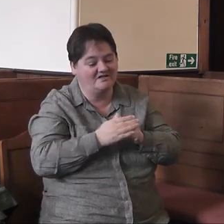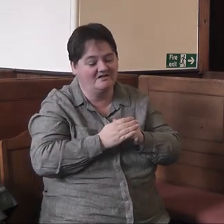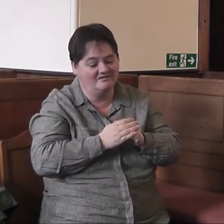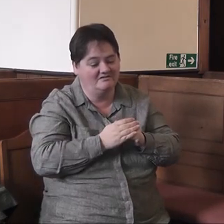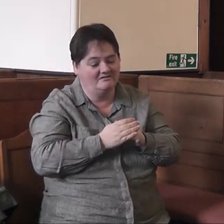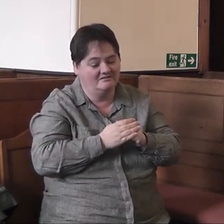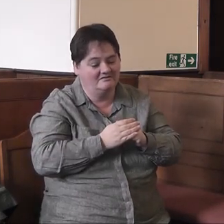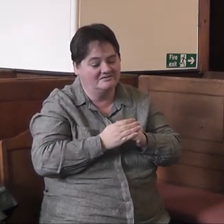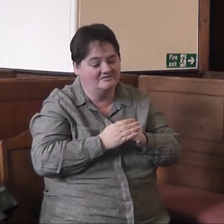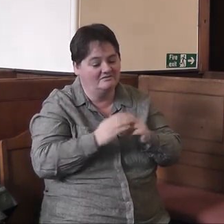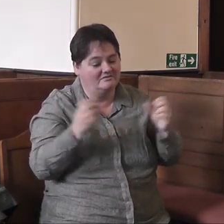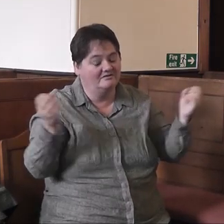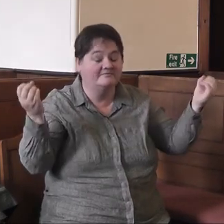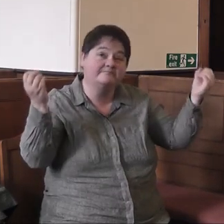line. Mm-hmm. So.